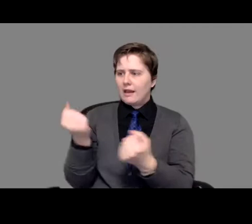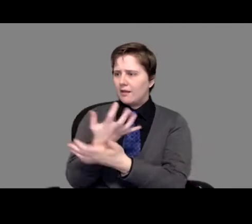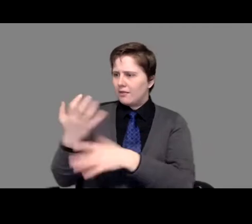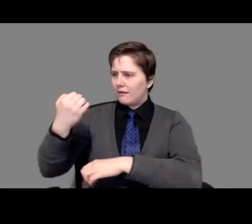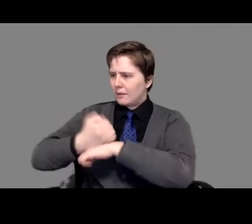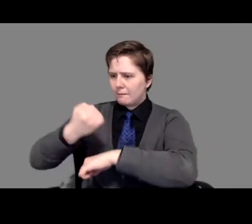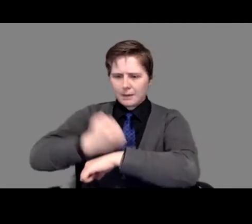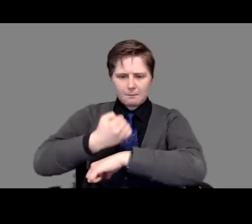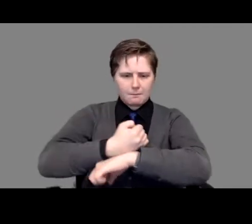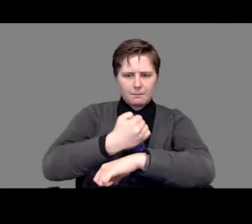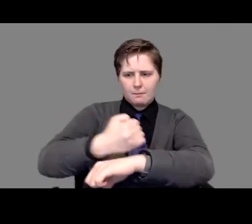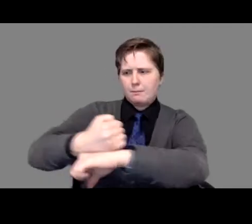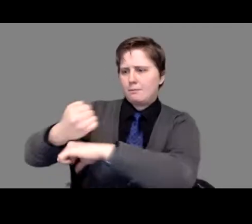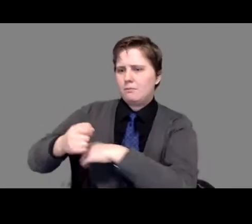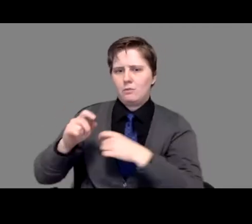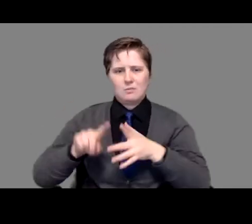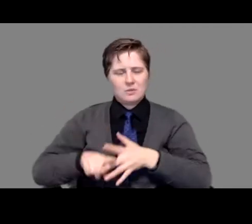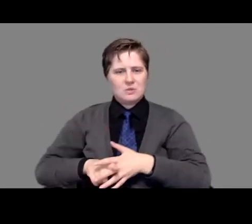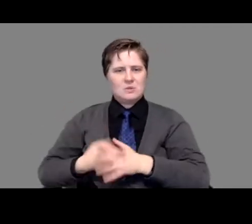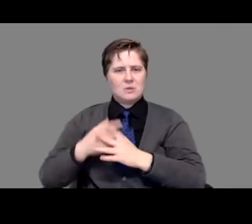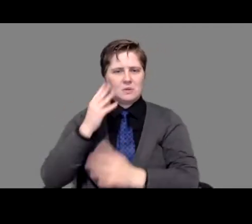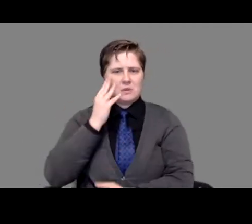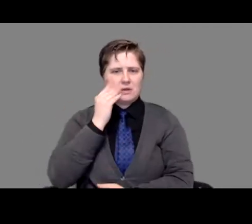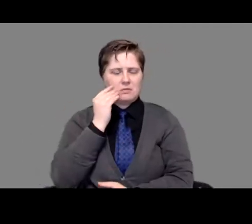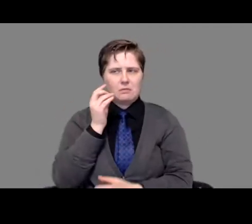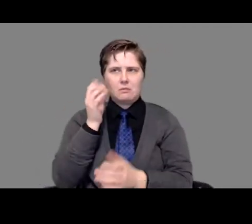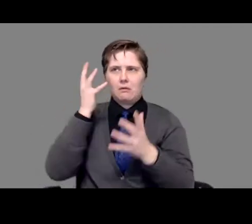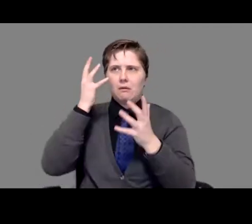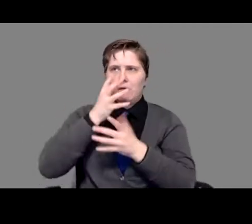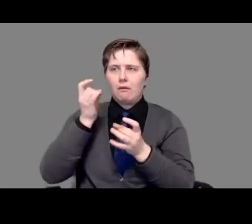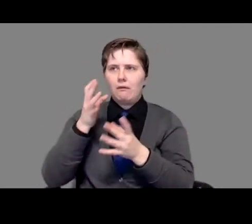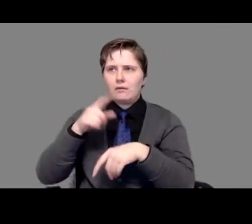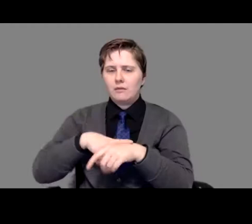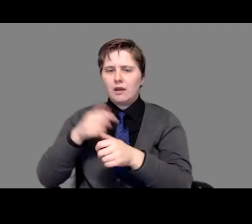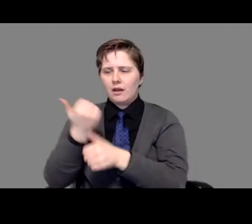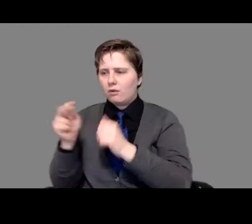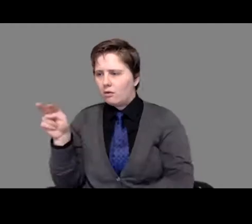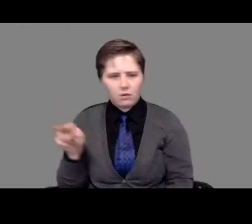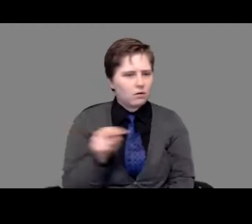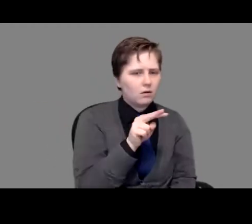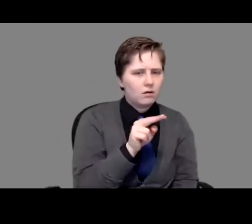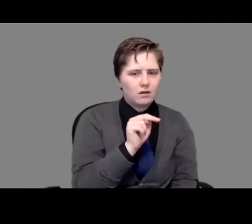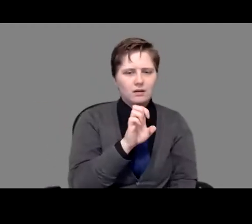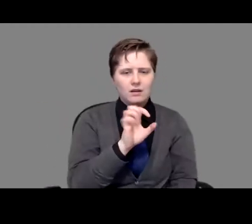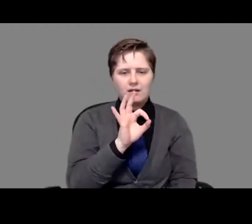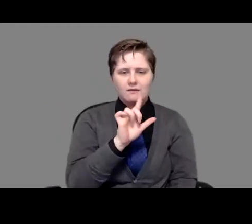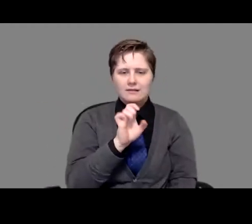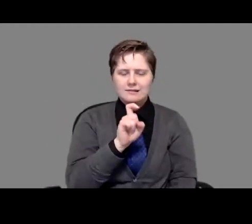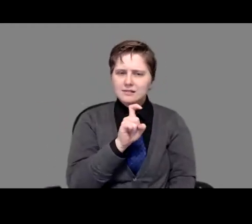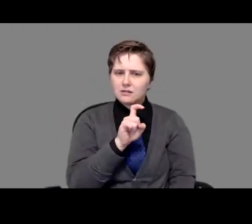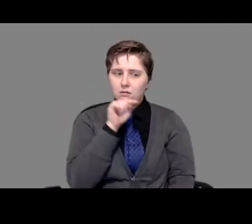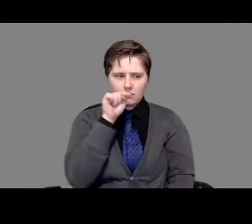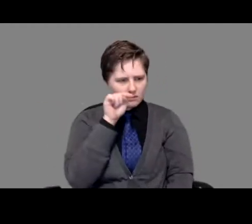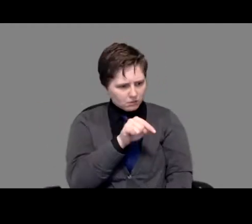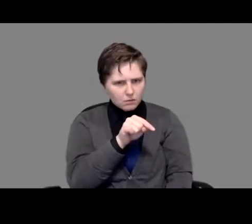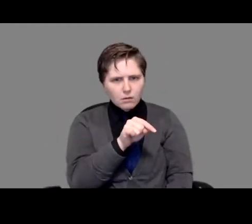down, when we were initially going through these dark times, everyone was turning to Netflix. And that's just such a great example